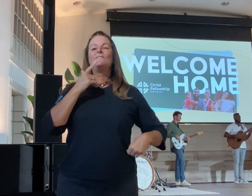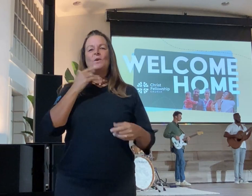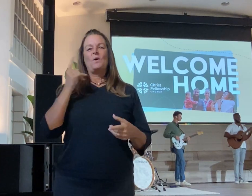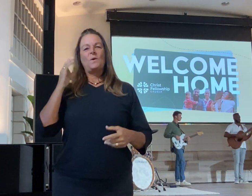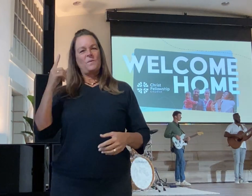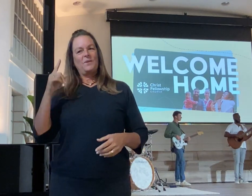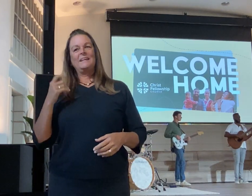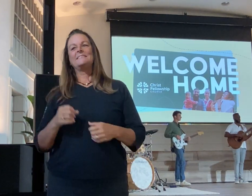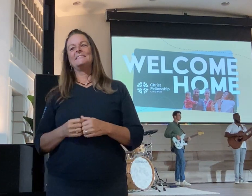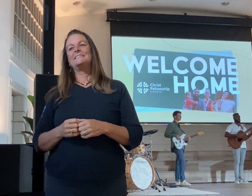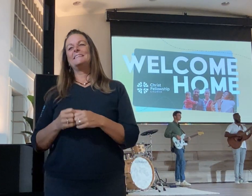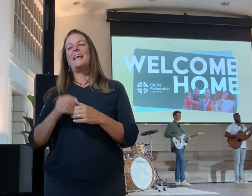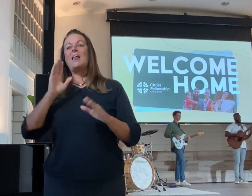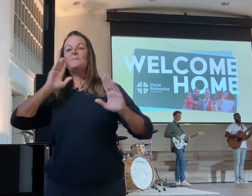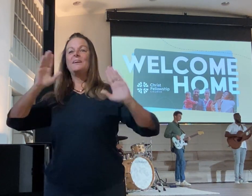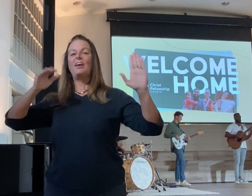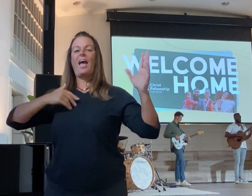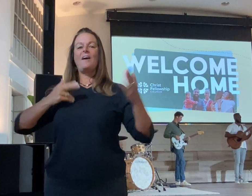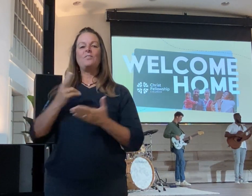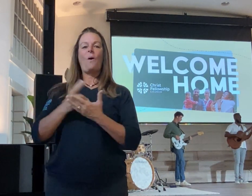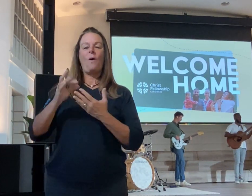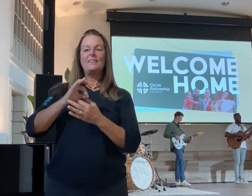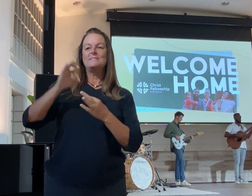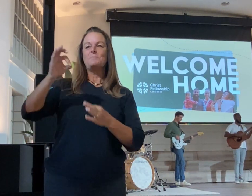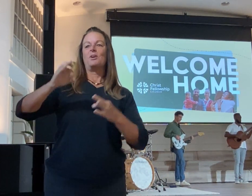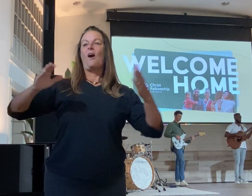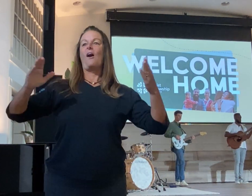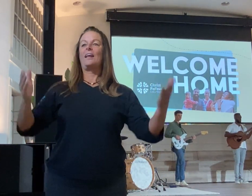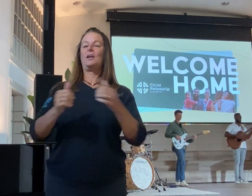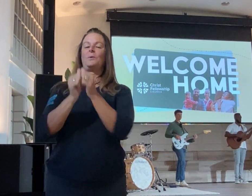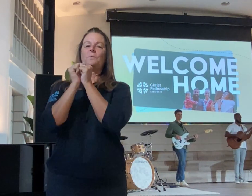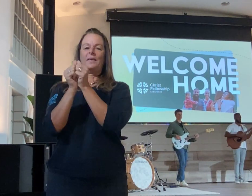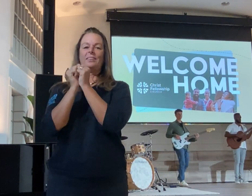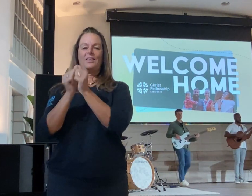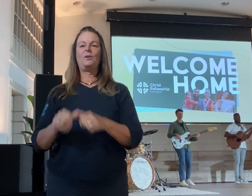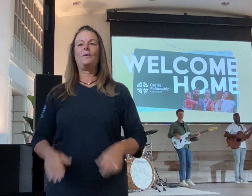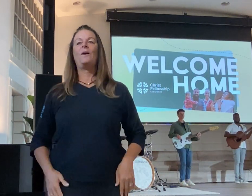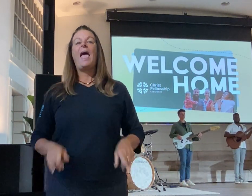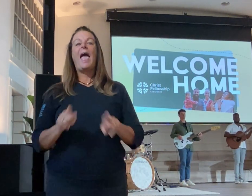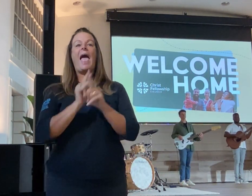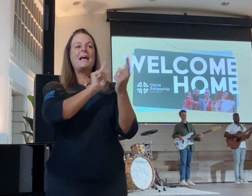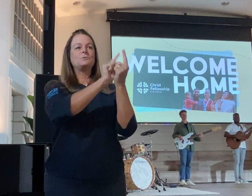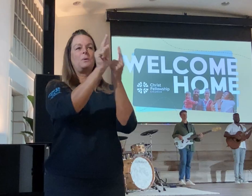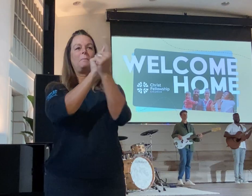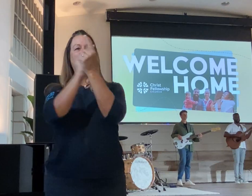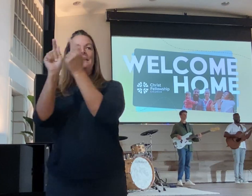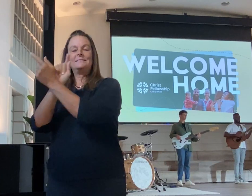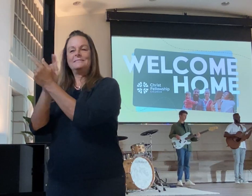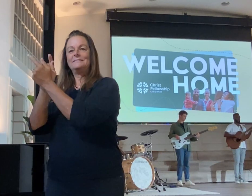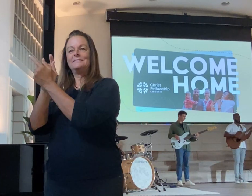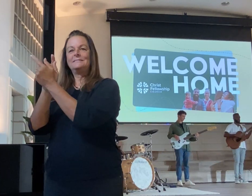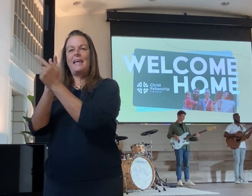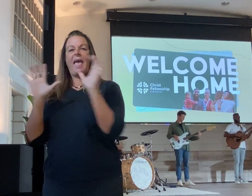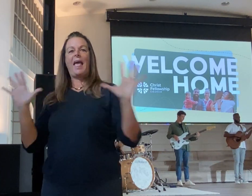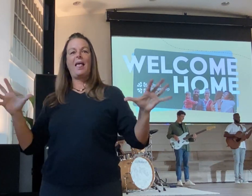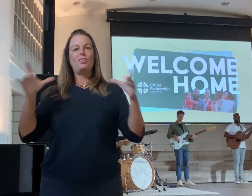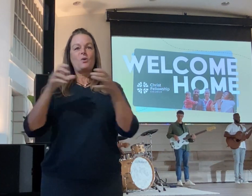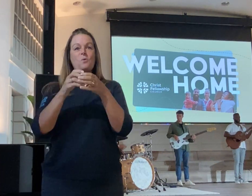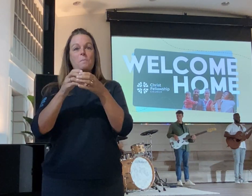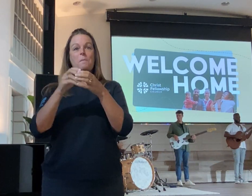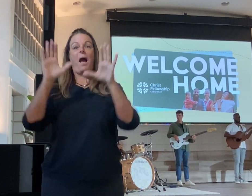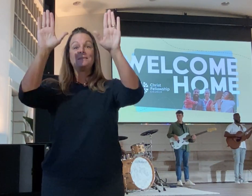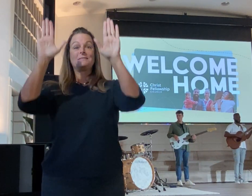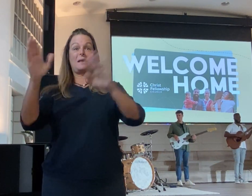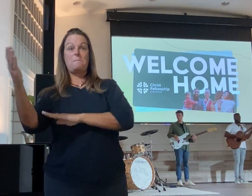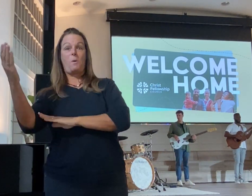this morning, and my prayer is always that Holy Spirit would speak to you individually as we meet together as a body on Sunday